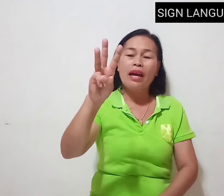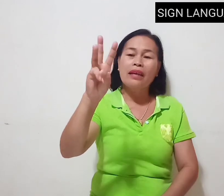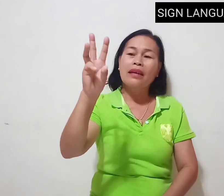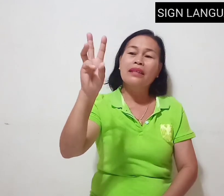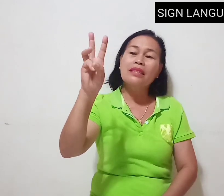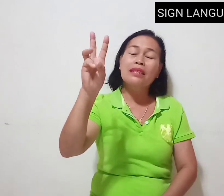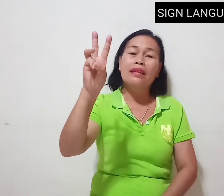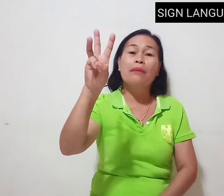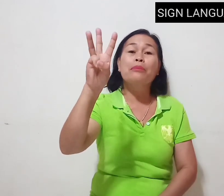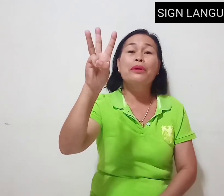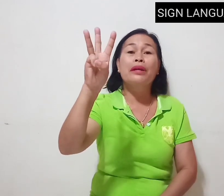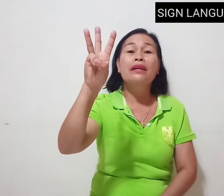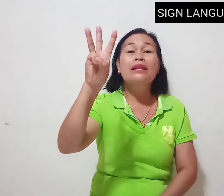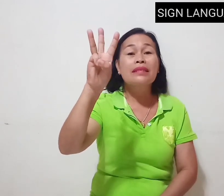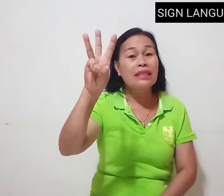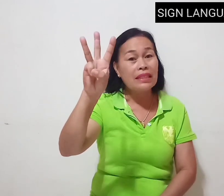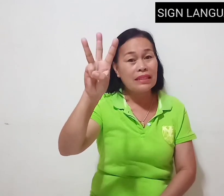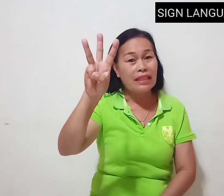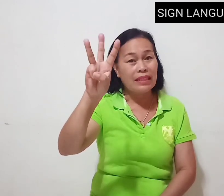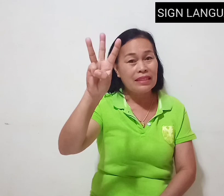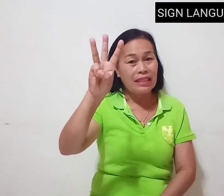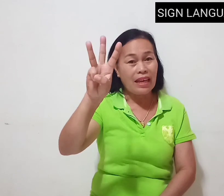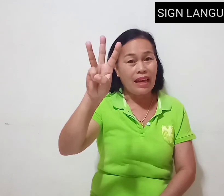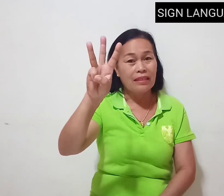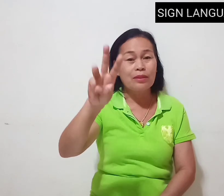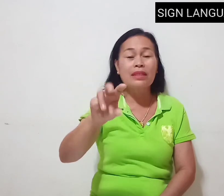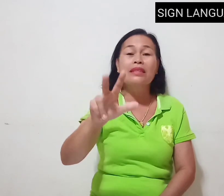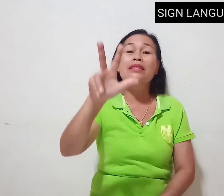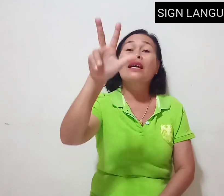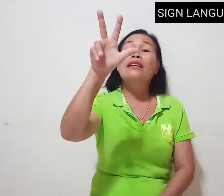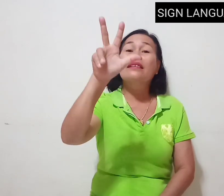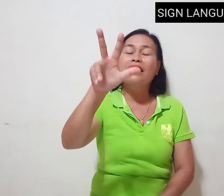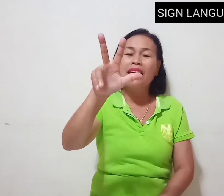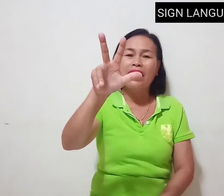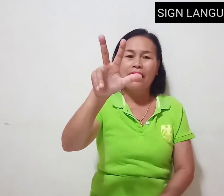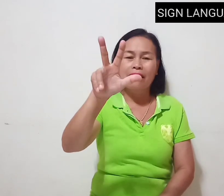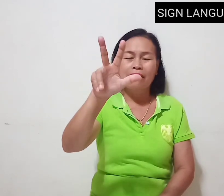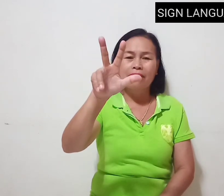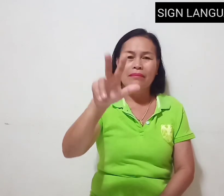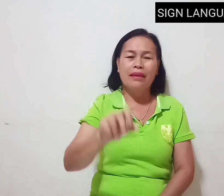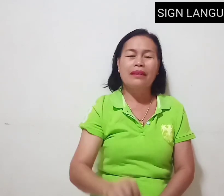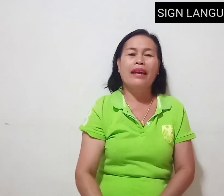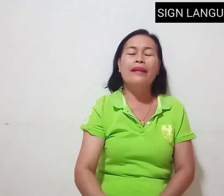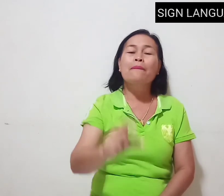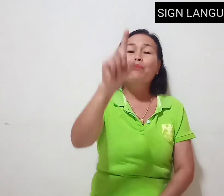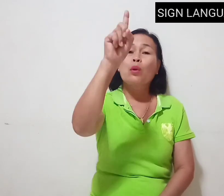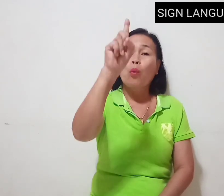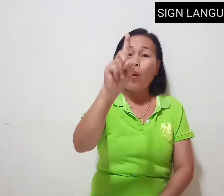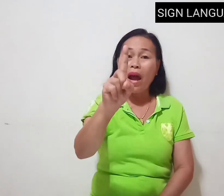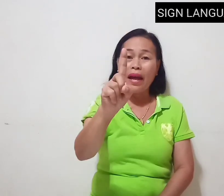HI kani siya number 6 na siya. So this is 3. Again, 1,